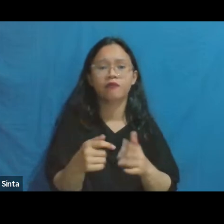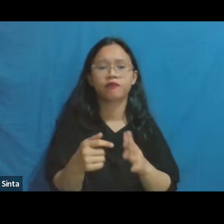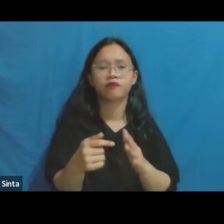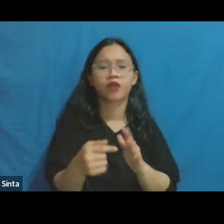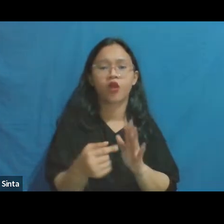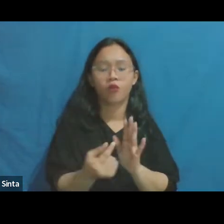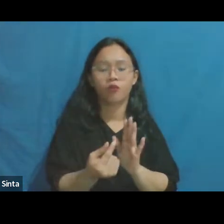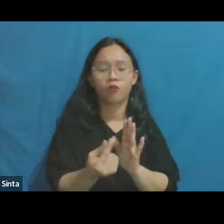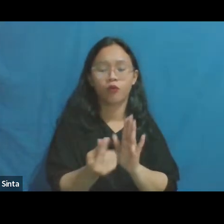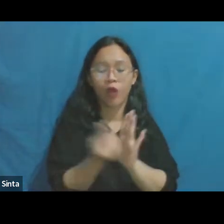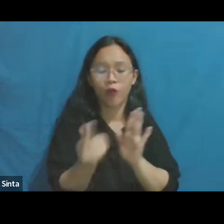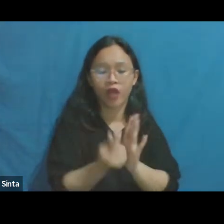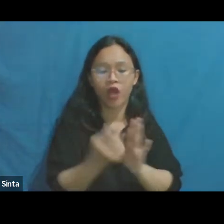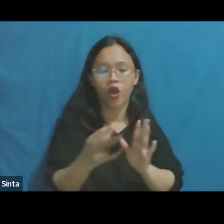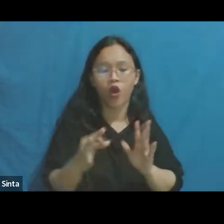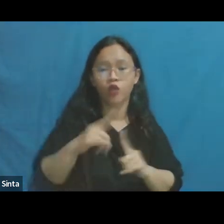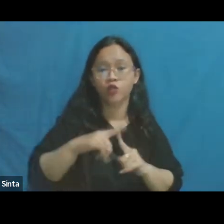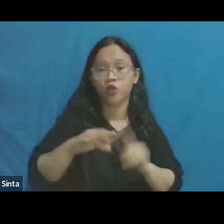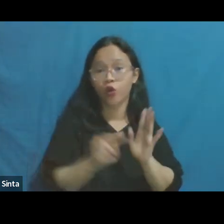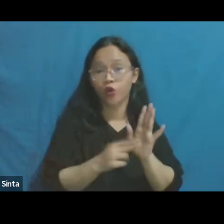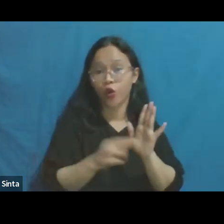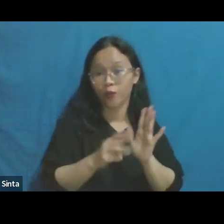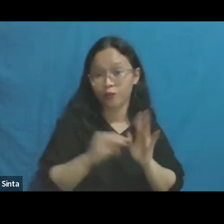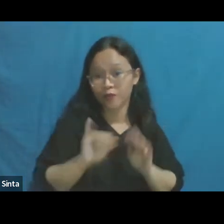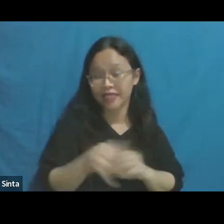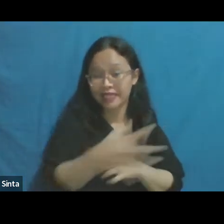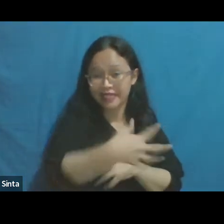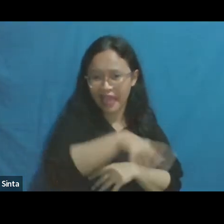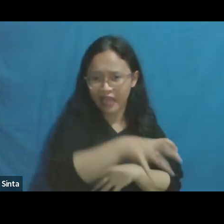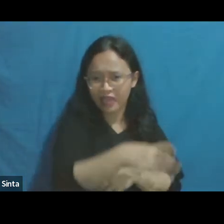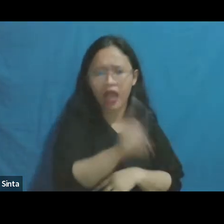law, you have PRP.